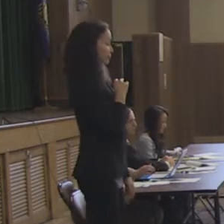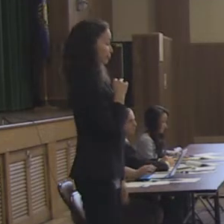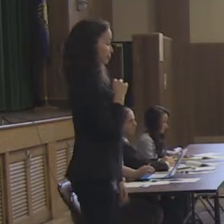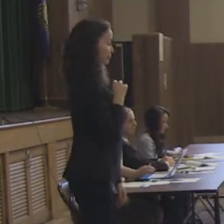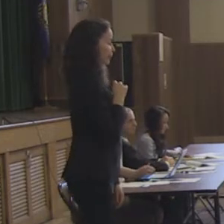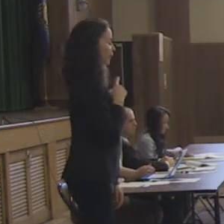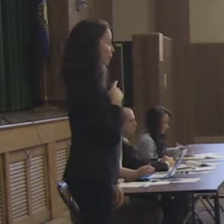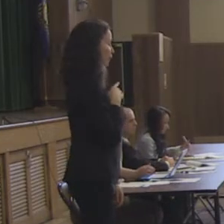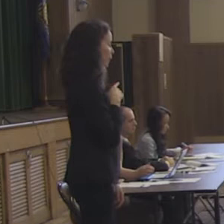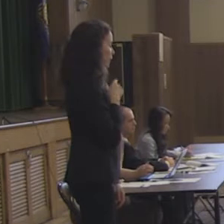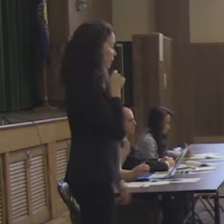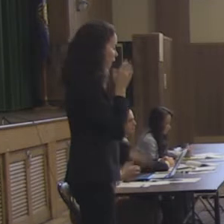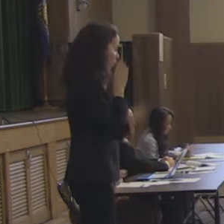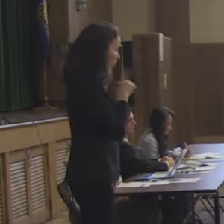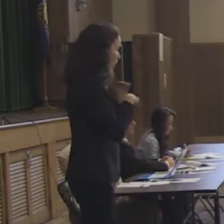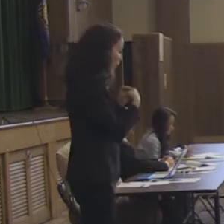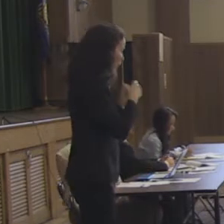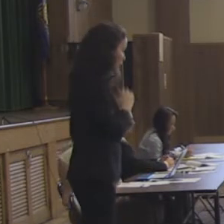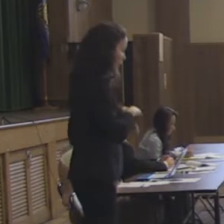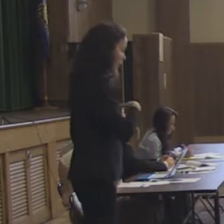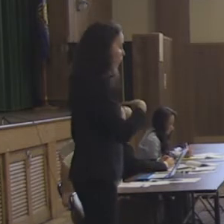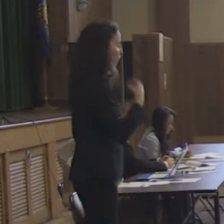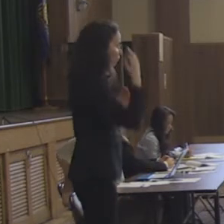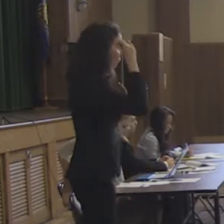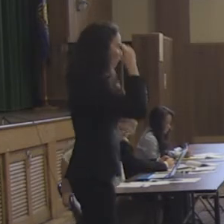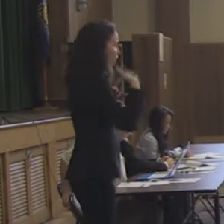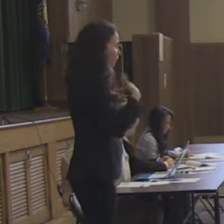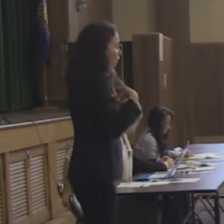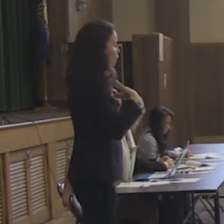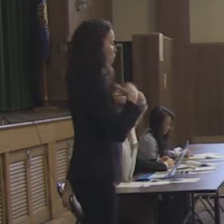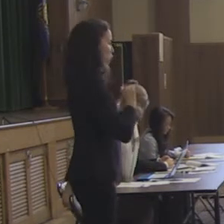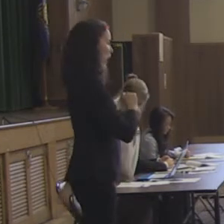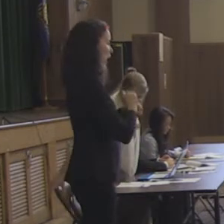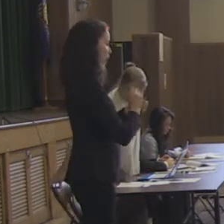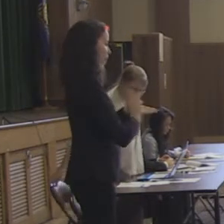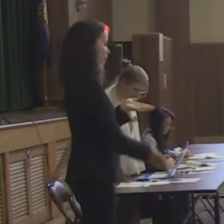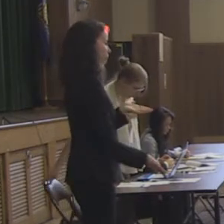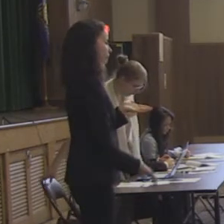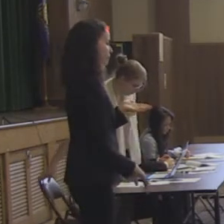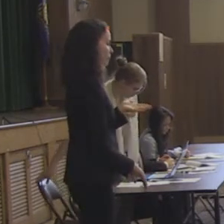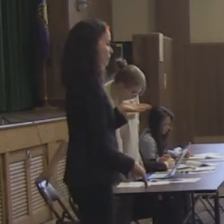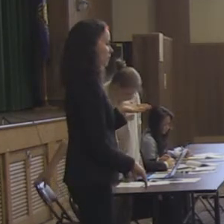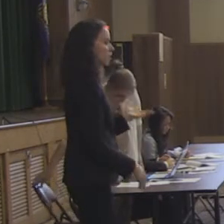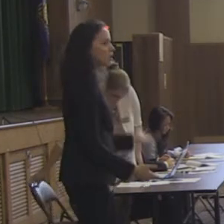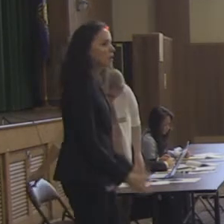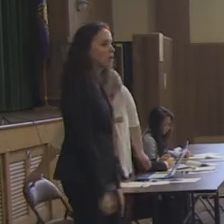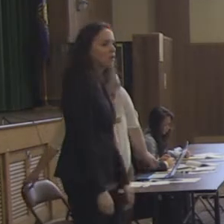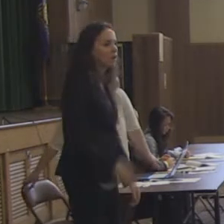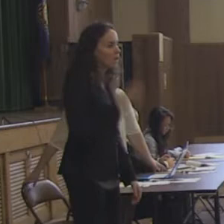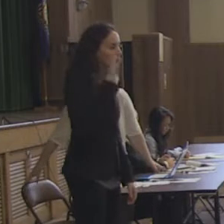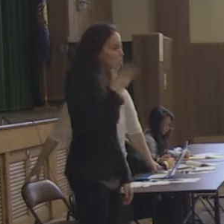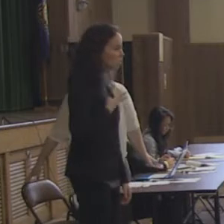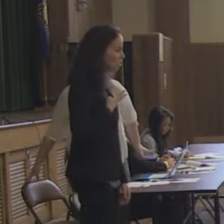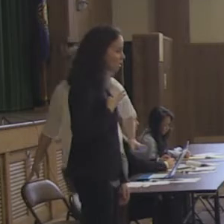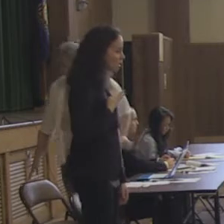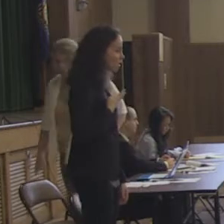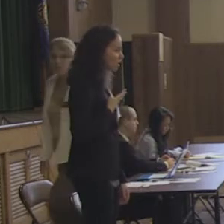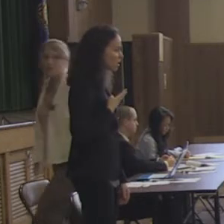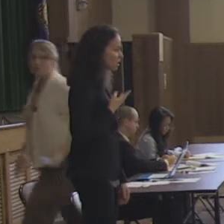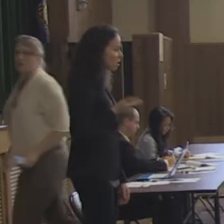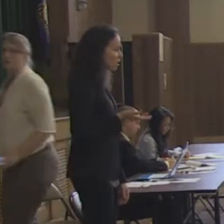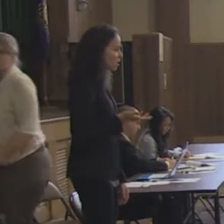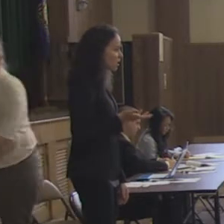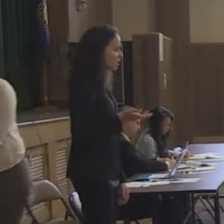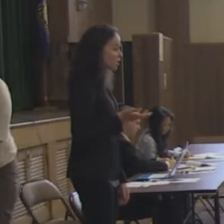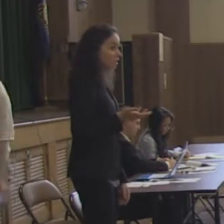job security, not about the client. Perfect. A lot of our concerns were ignored, and we were encouraged to accept any